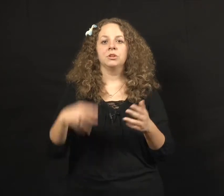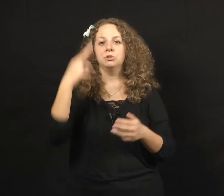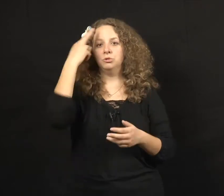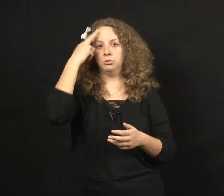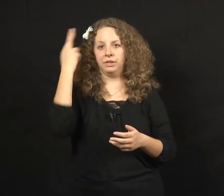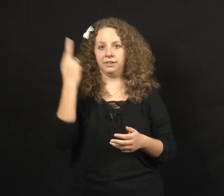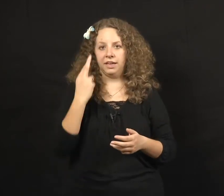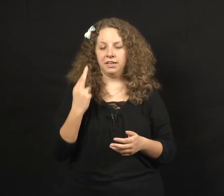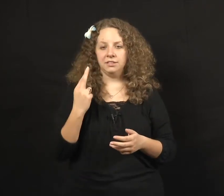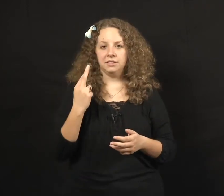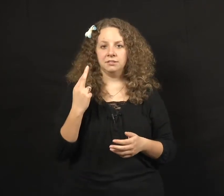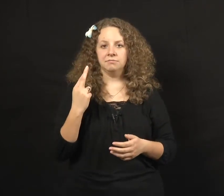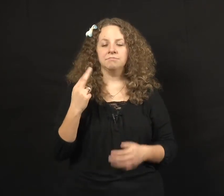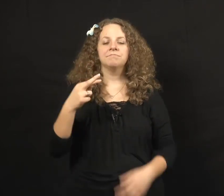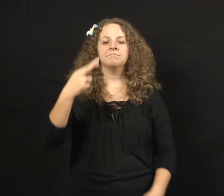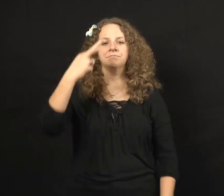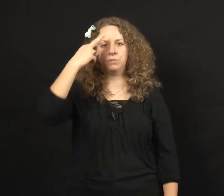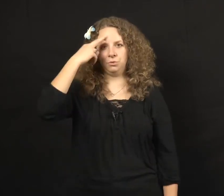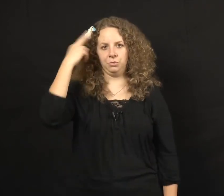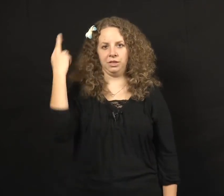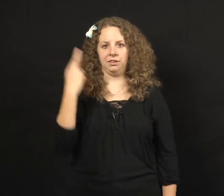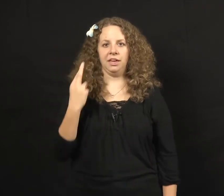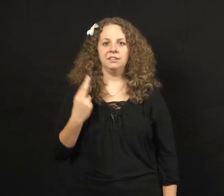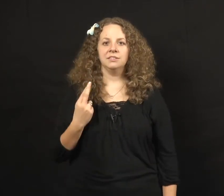To realize, realize.